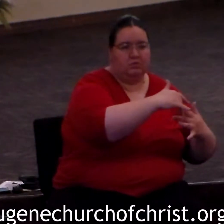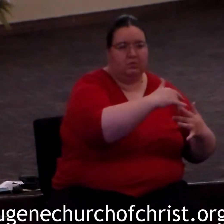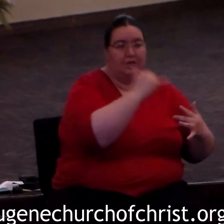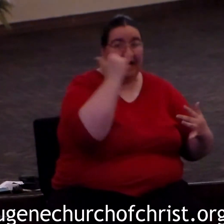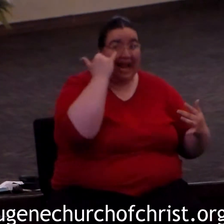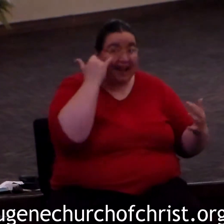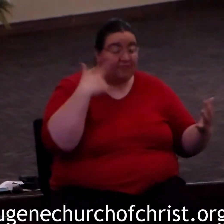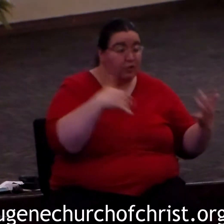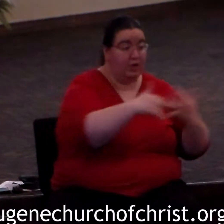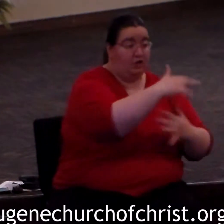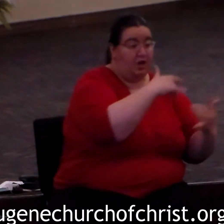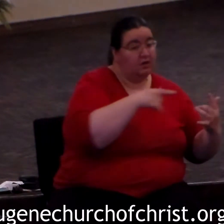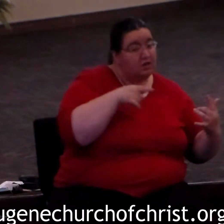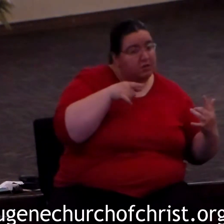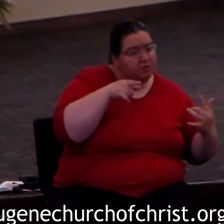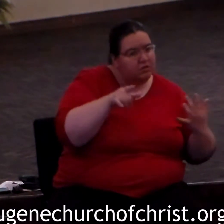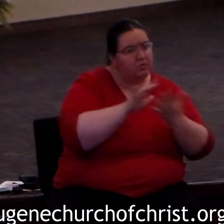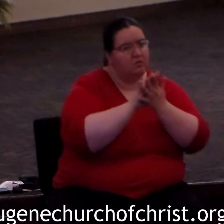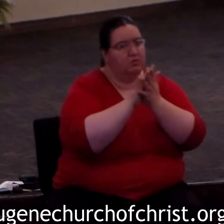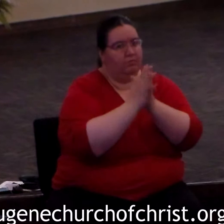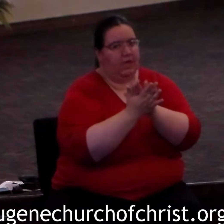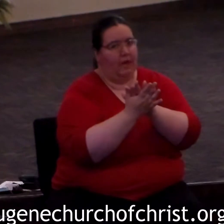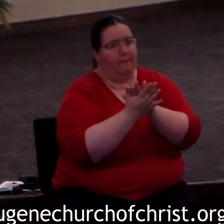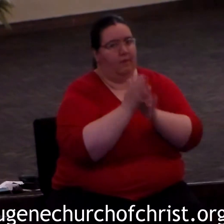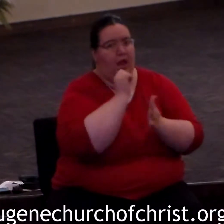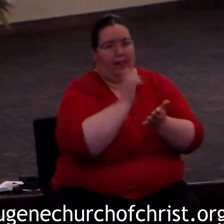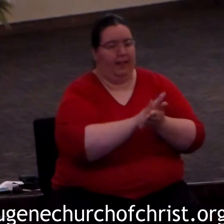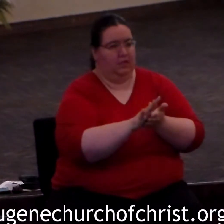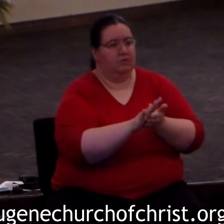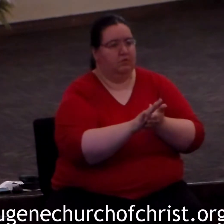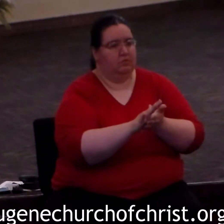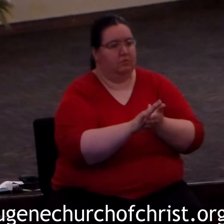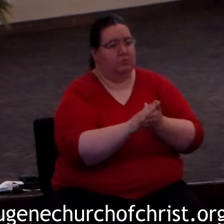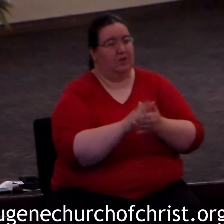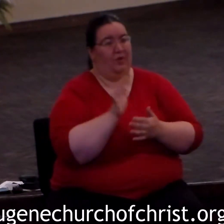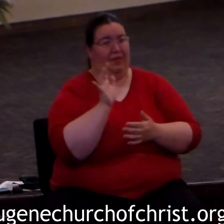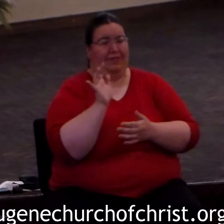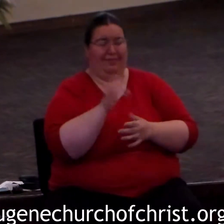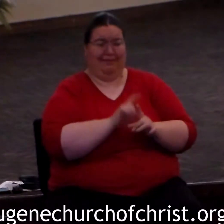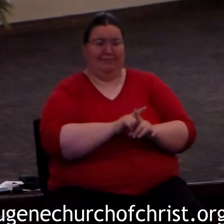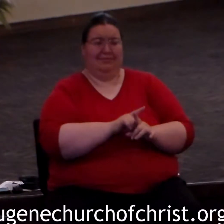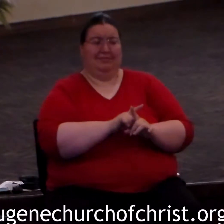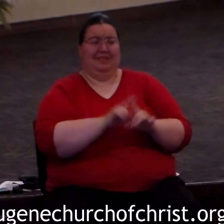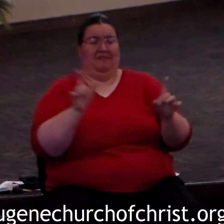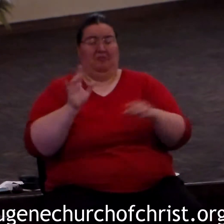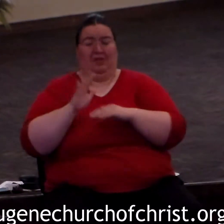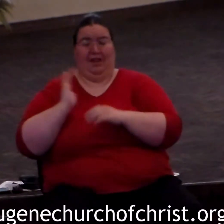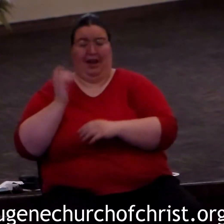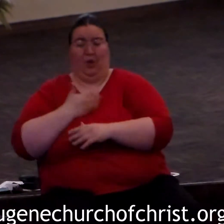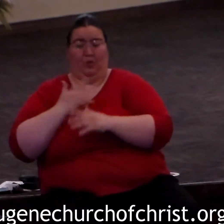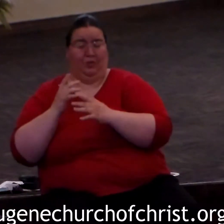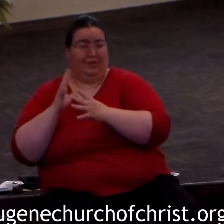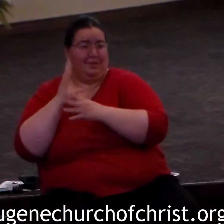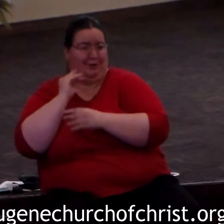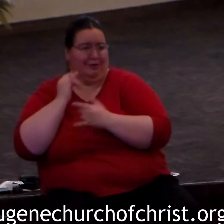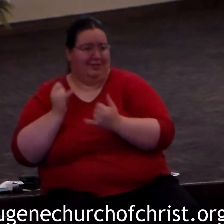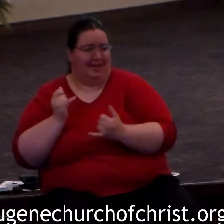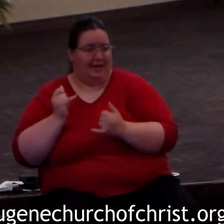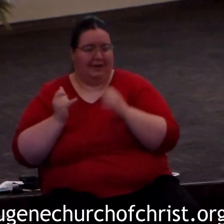It's a whole different thing than what we experience today. And so not only do we see that Jesus' quiet time is interrupted, and what he has in mind for what he's going to do